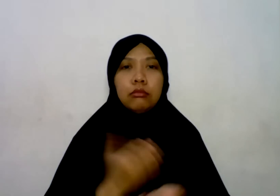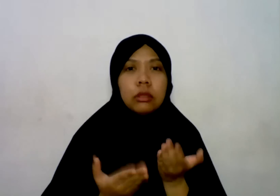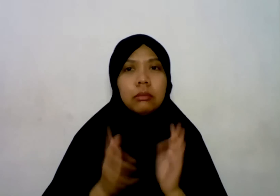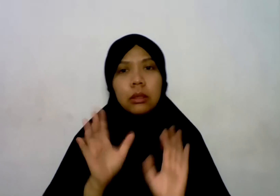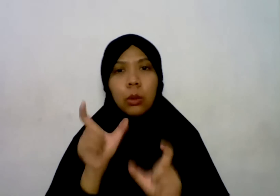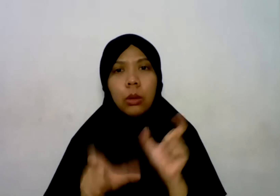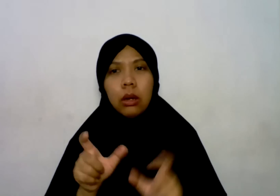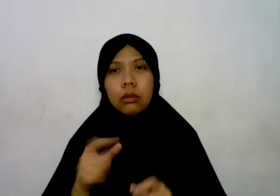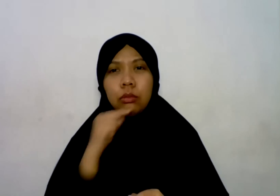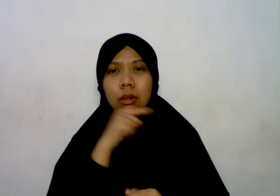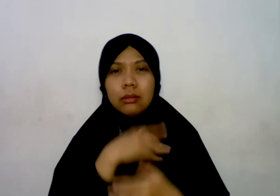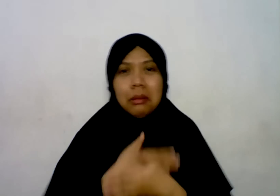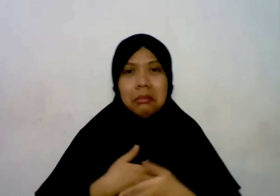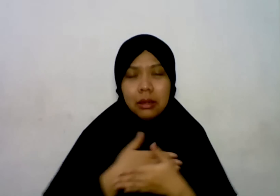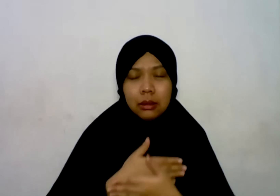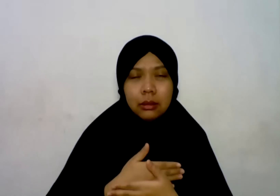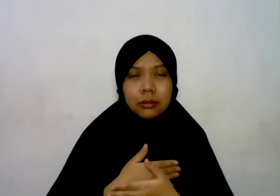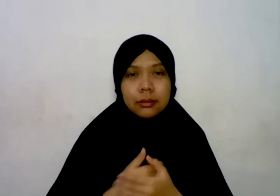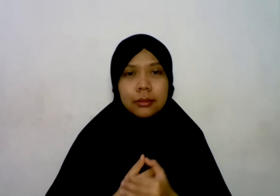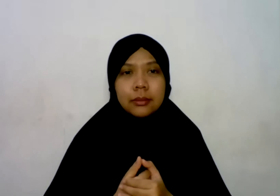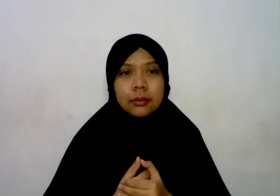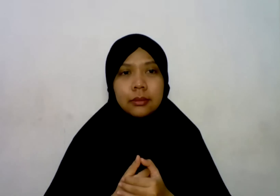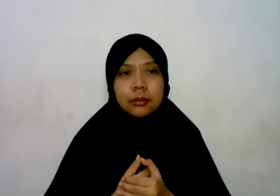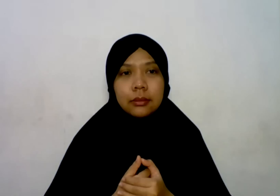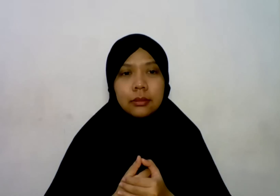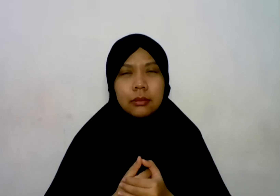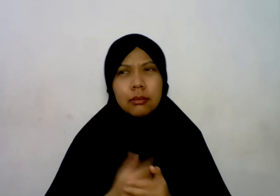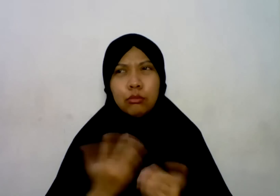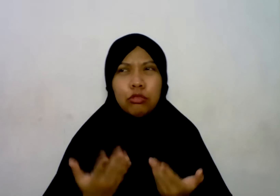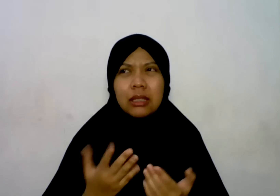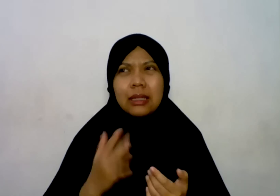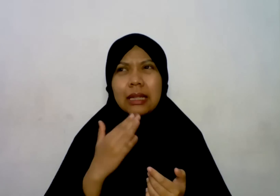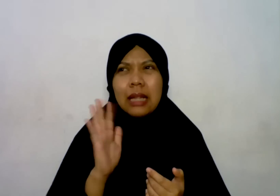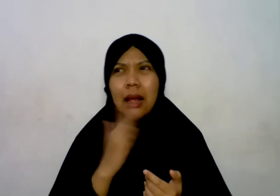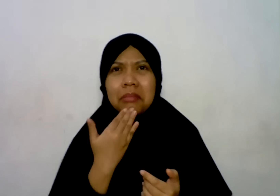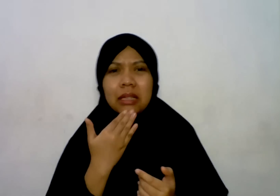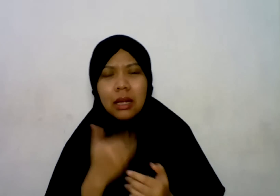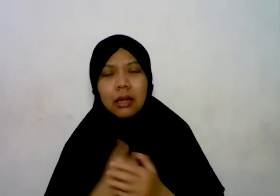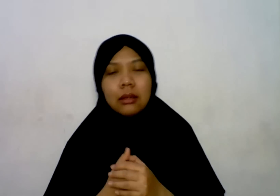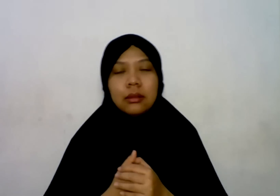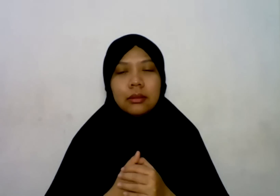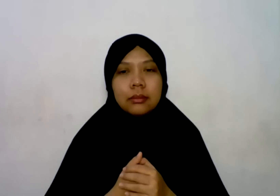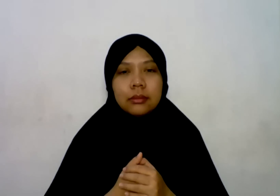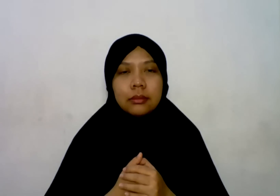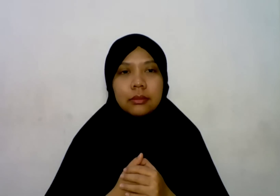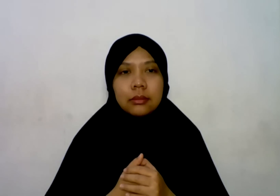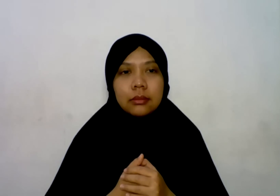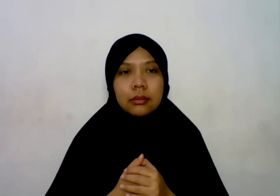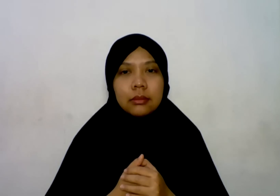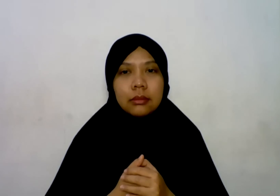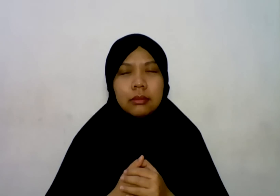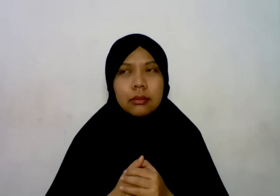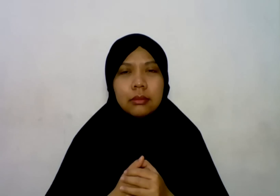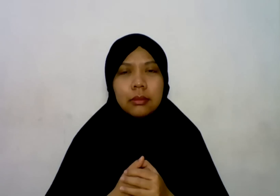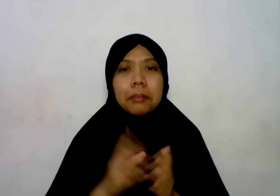like there is not something that normal. While there is a study program in master level